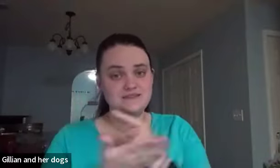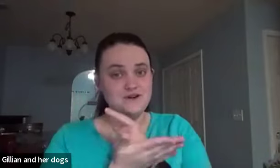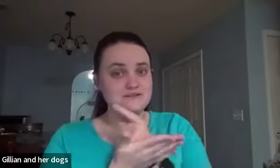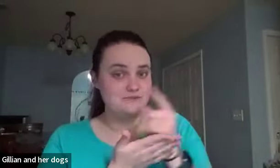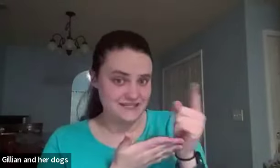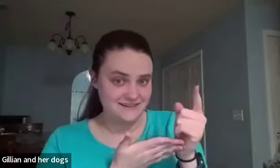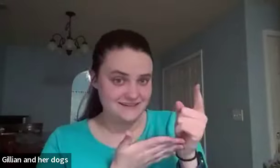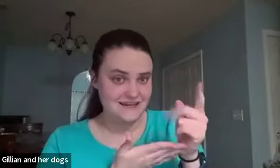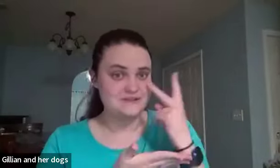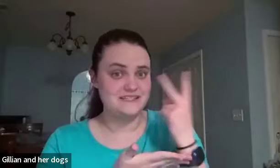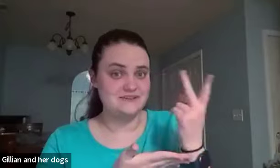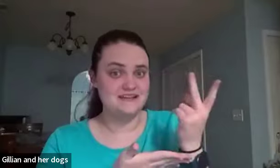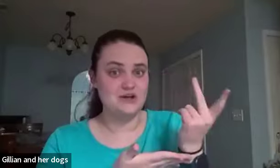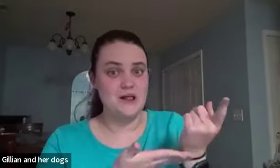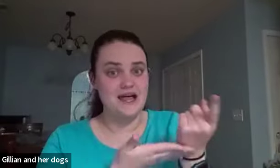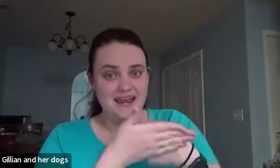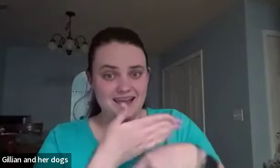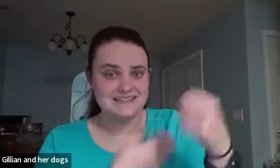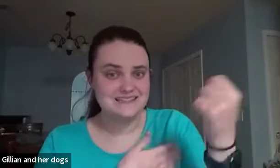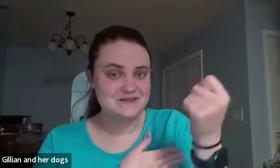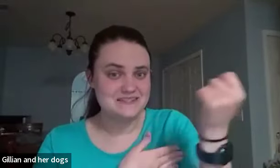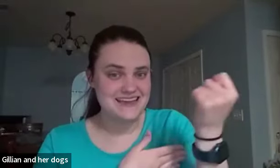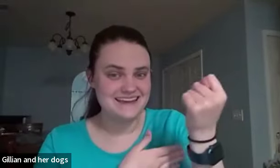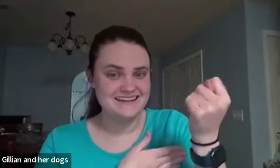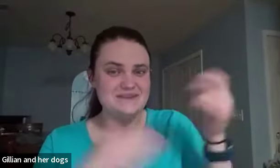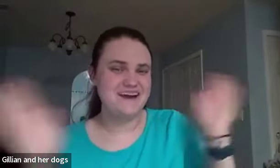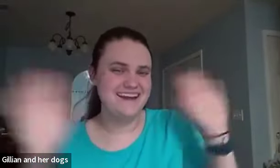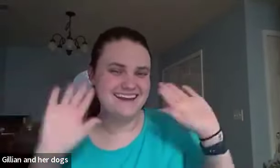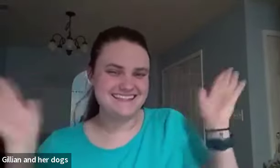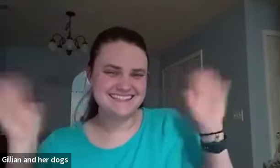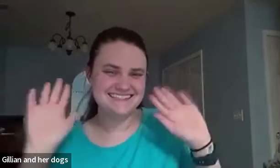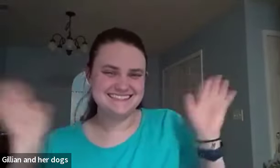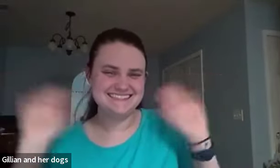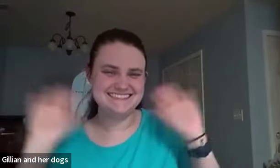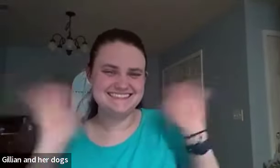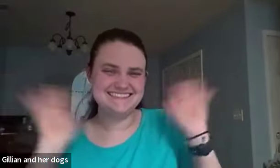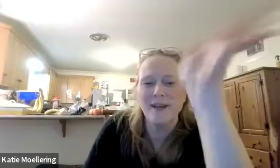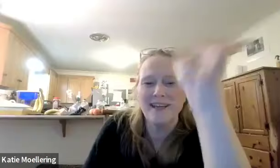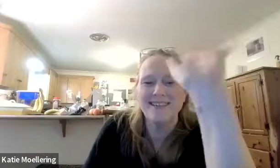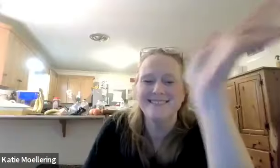of y'all's week, and I will see you guys all next Tuesday. Bye, guys. bye, everybody.